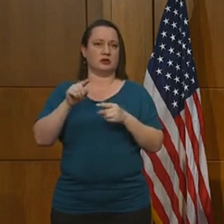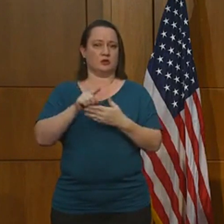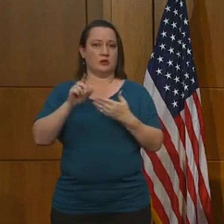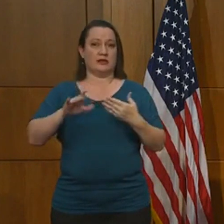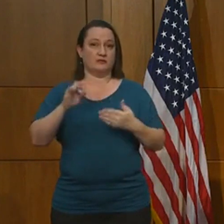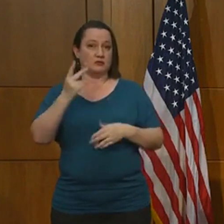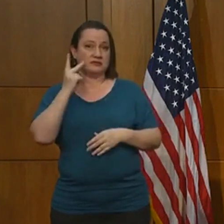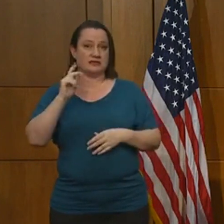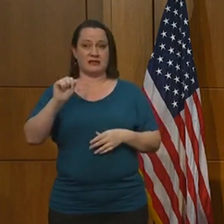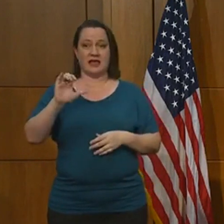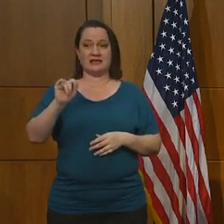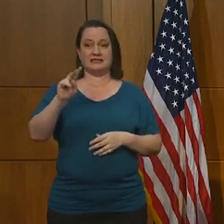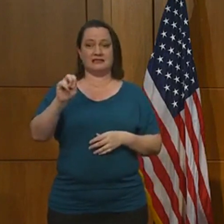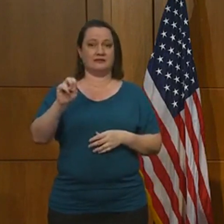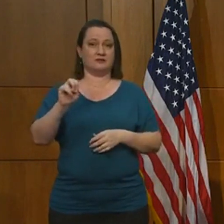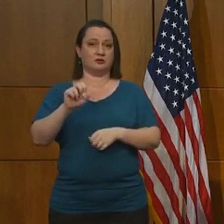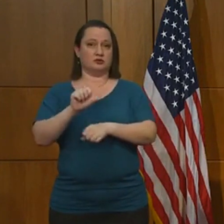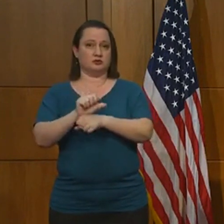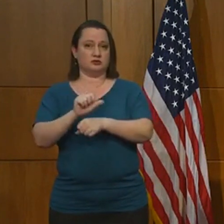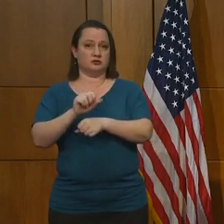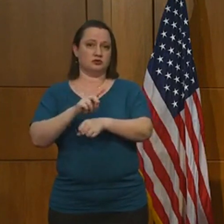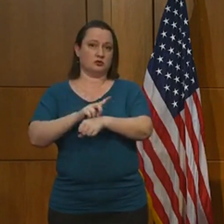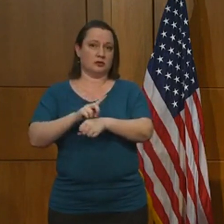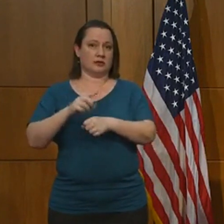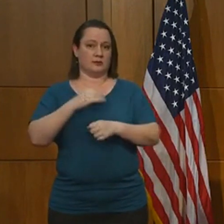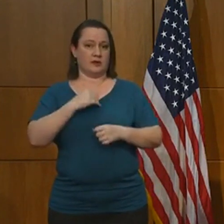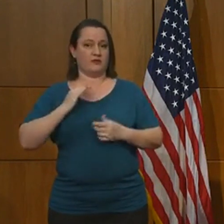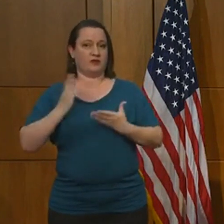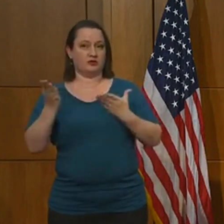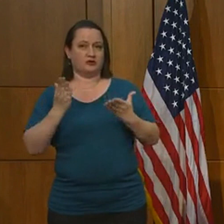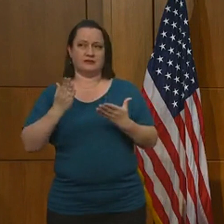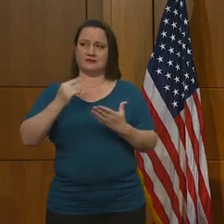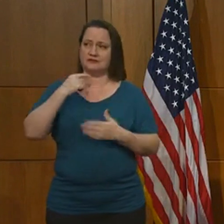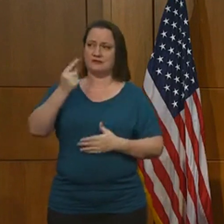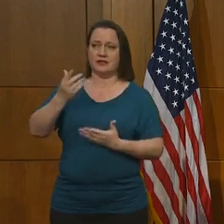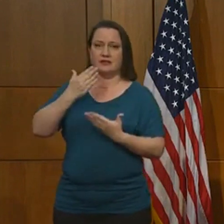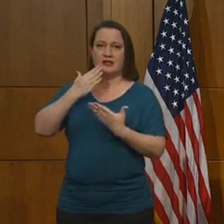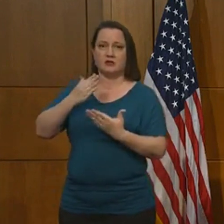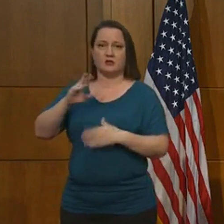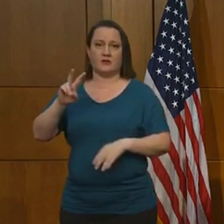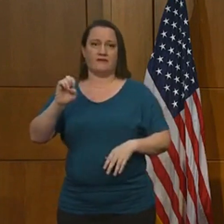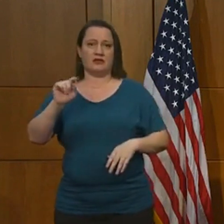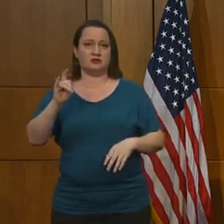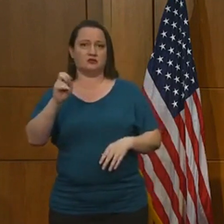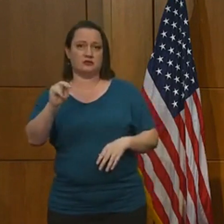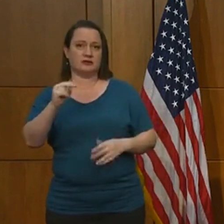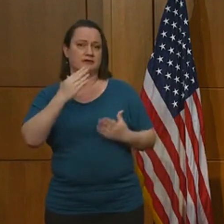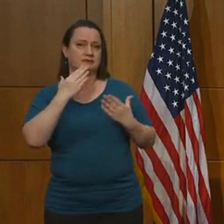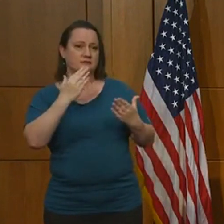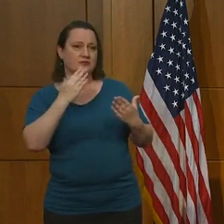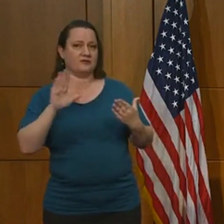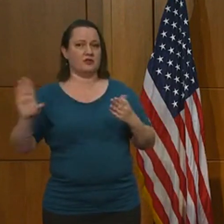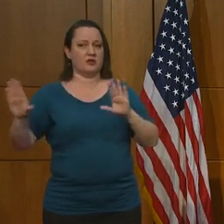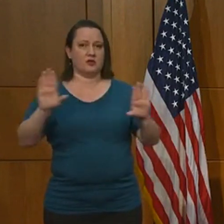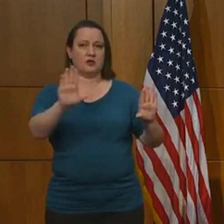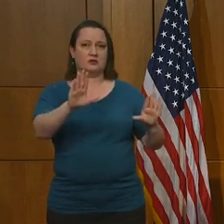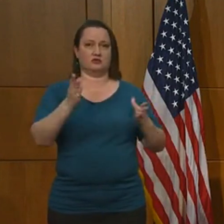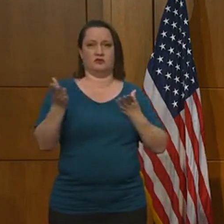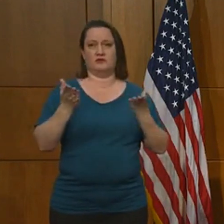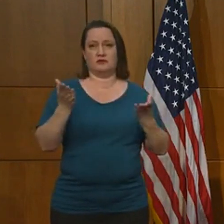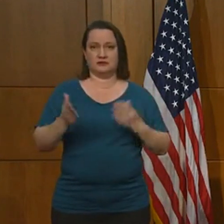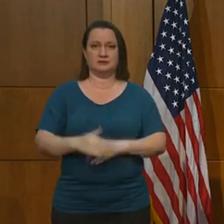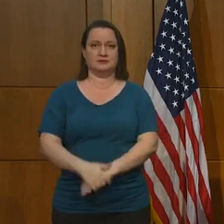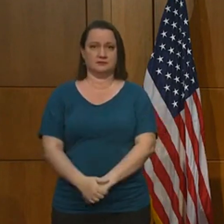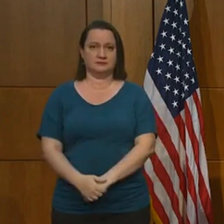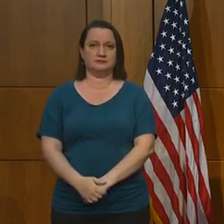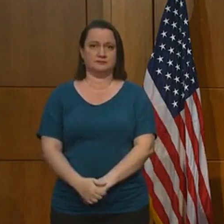member of our service, thank them for what they do, and also a veteran, thank them as well for their service. We talked